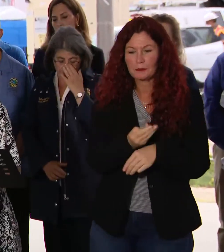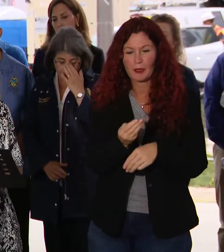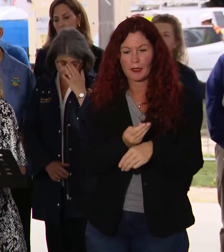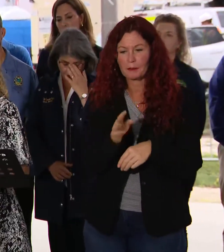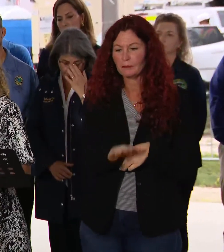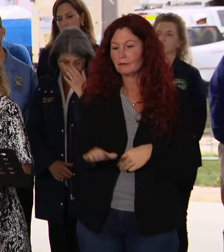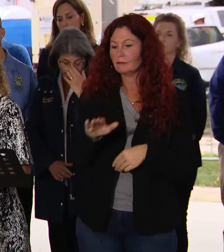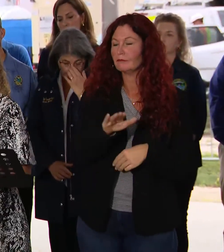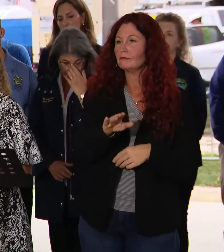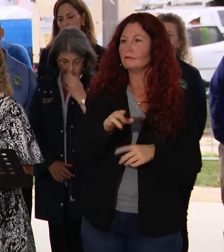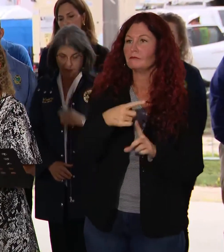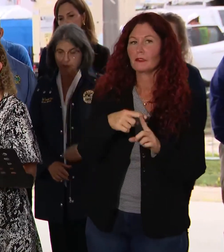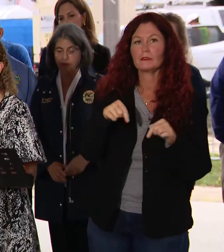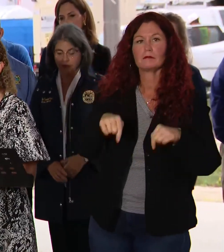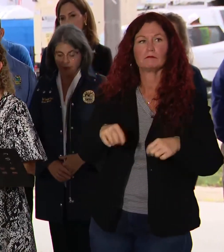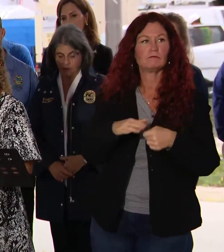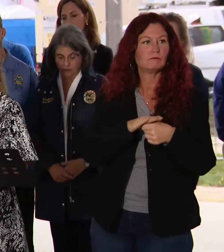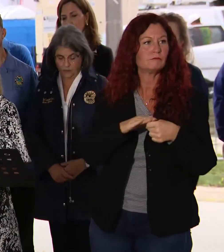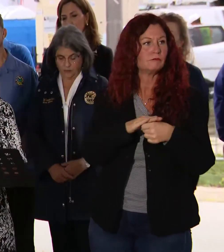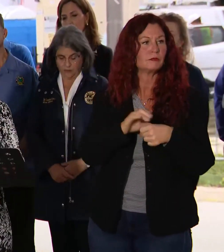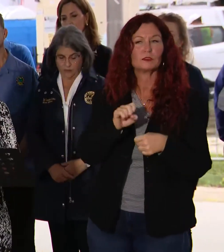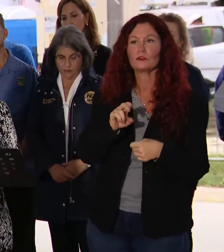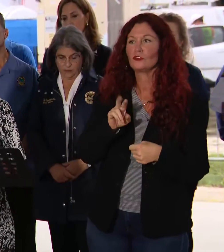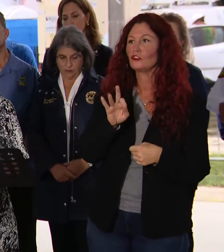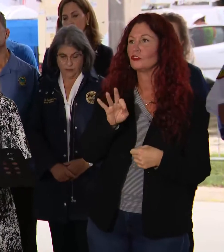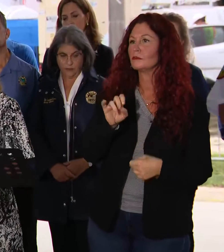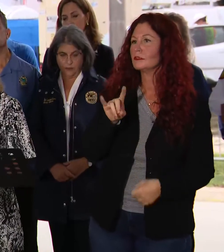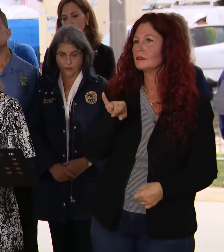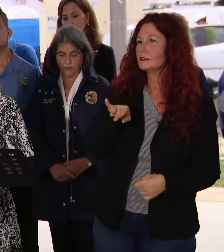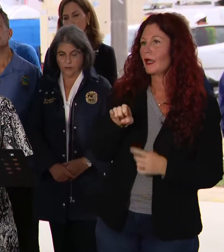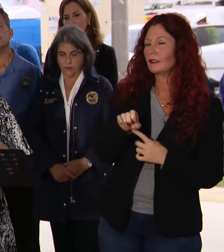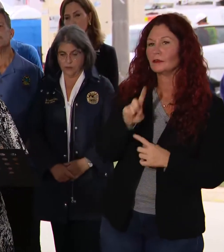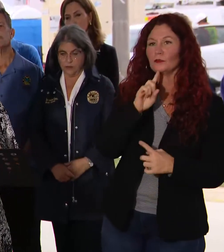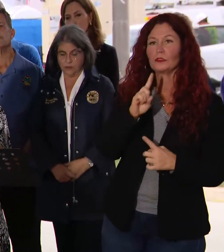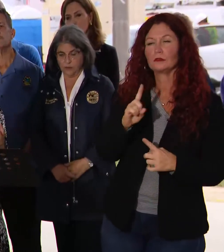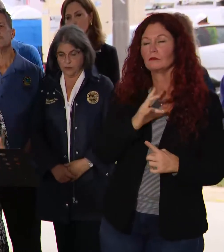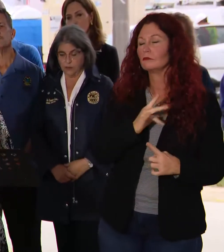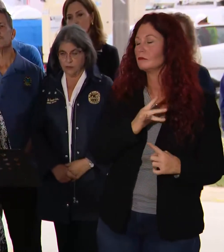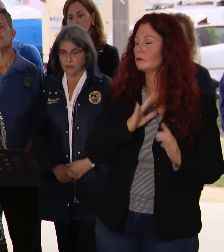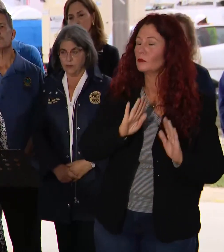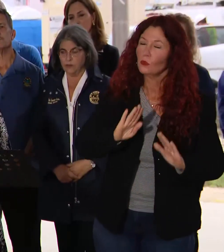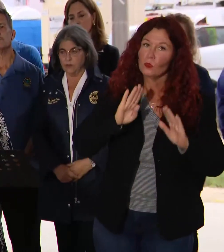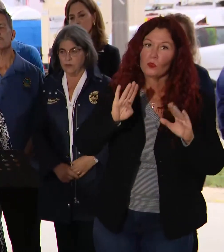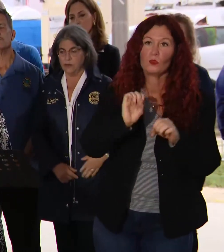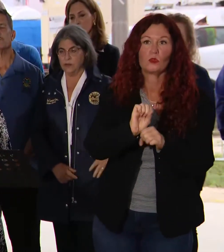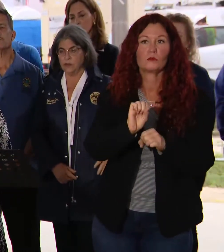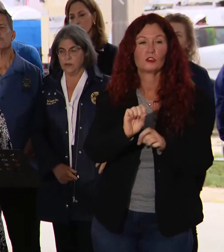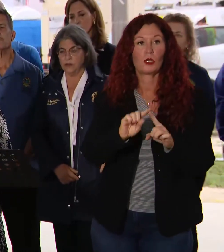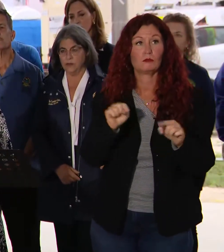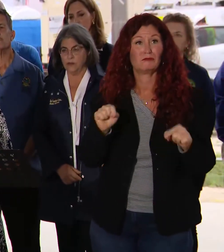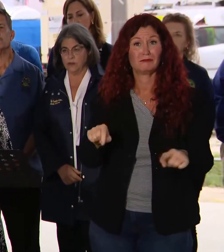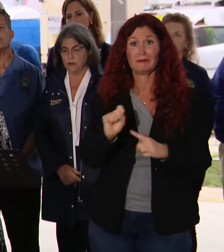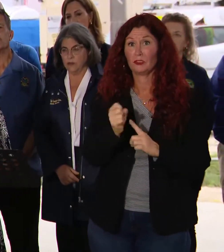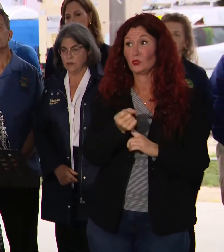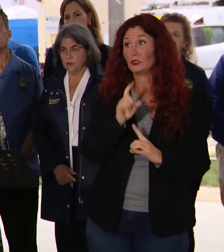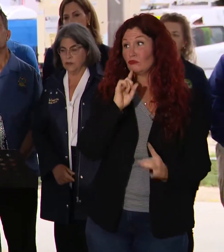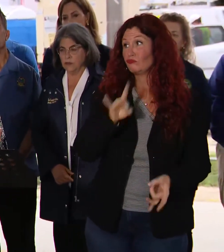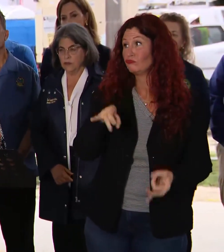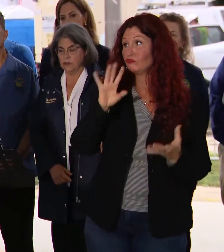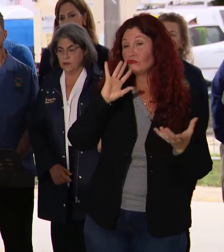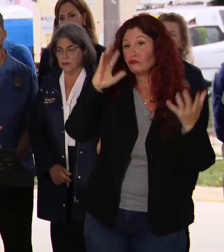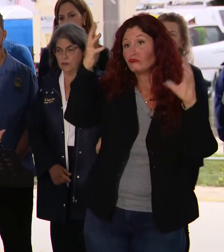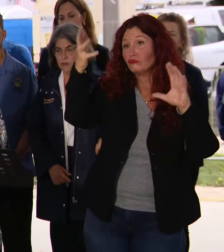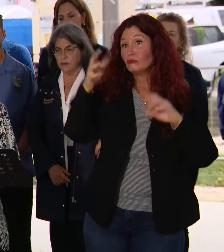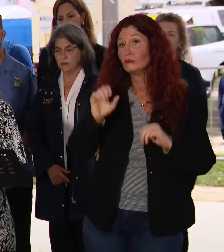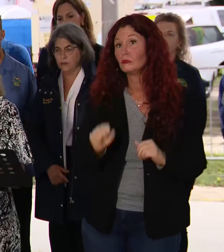and Surfside, for really the remarkable job you're doing under the most excruciatingly difficult circumstances, the likes